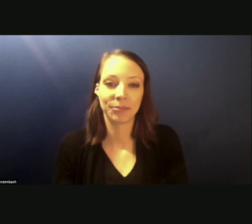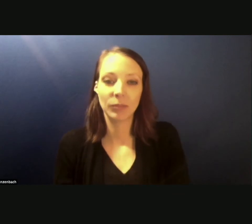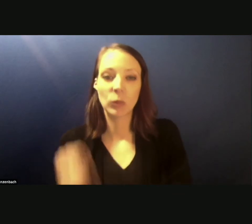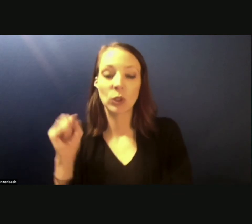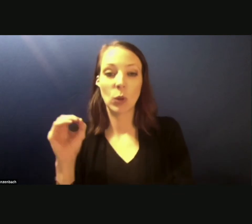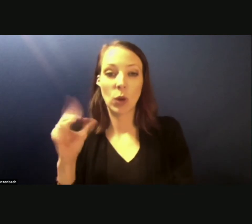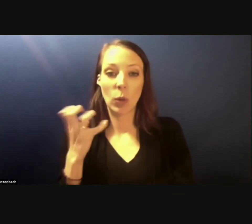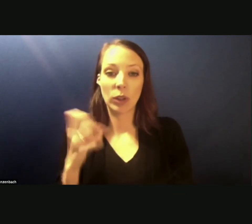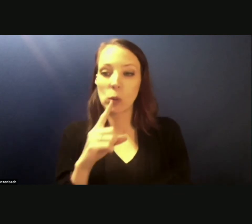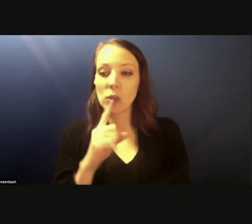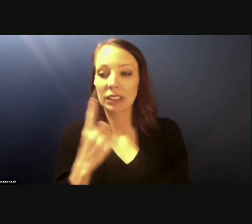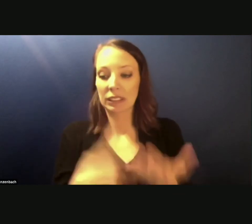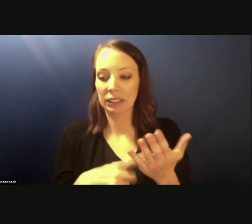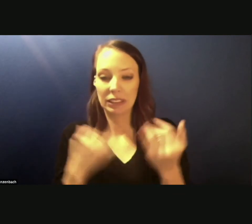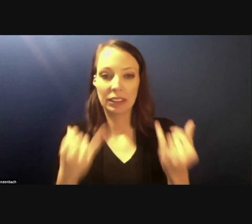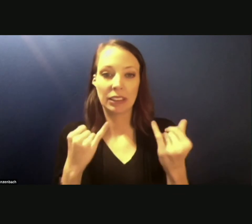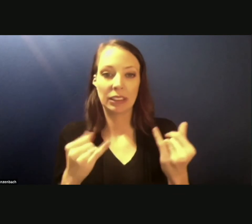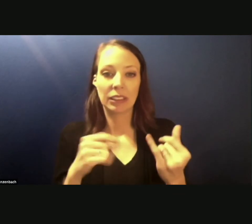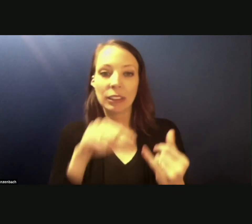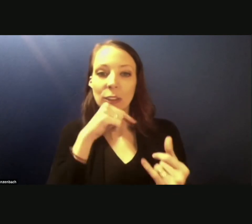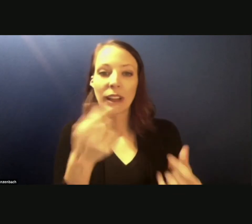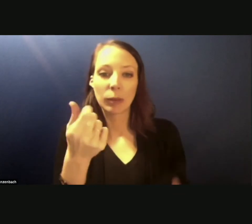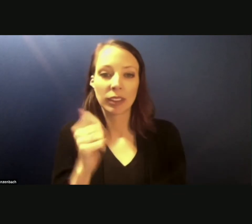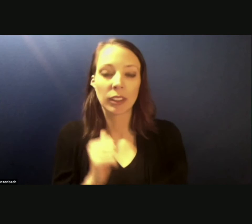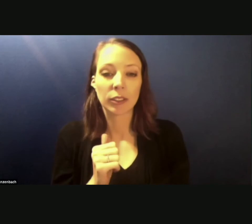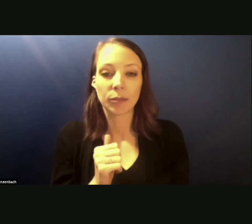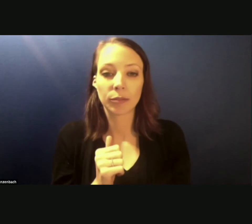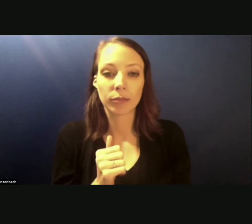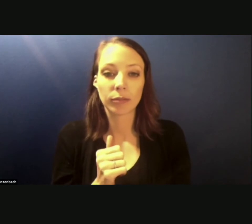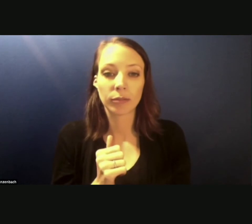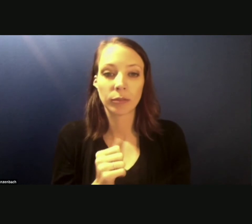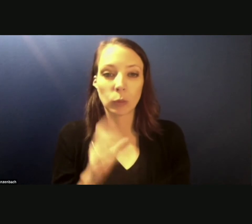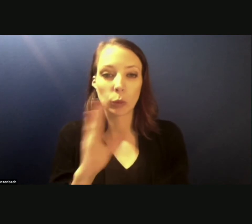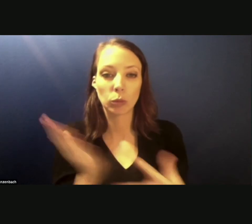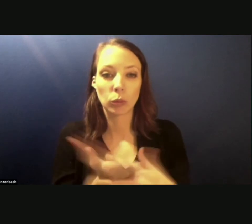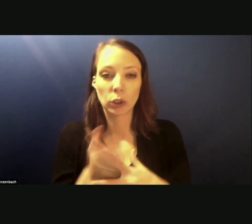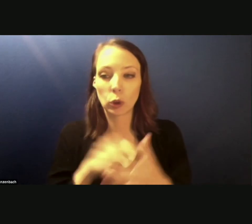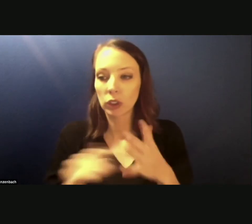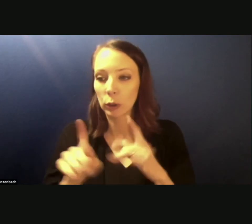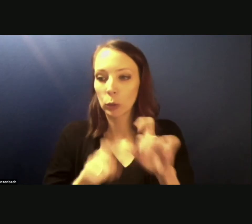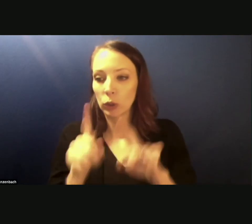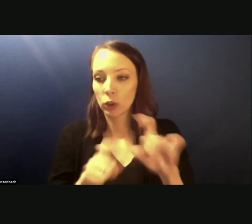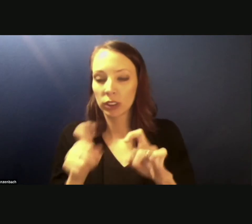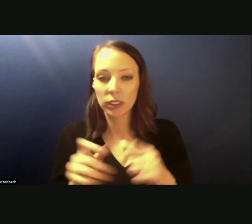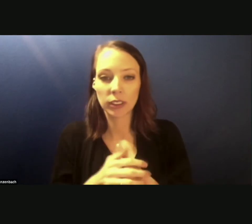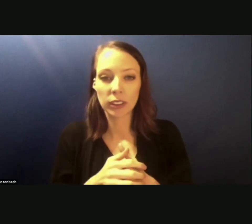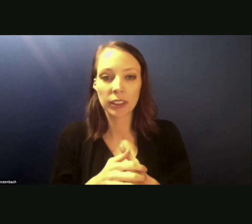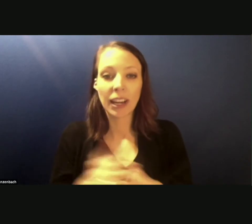I wanted to kind of talk about the turkey a little bit. So we're going to take a break and check on some questions.